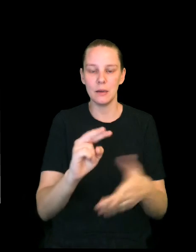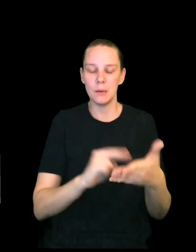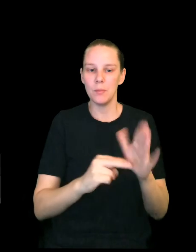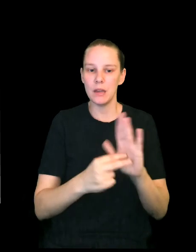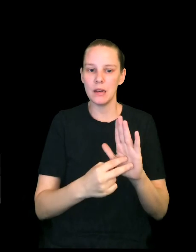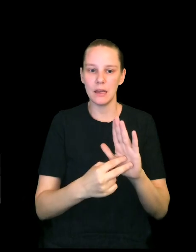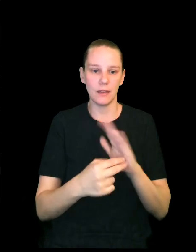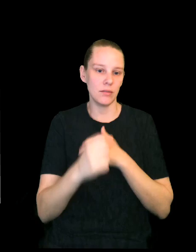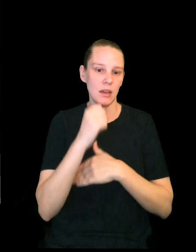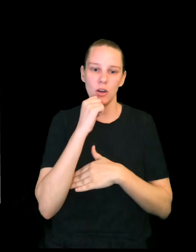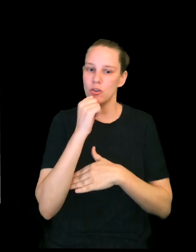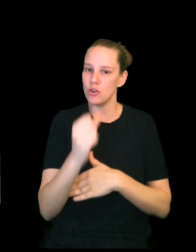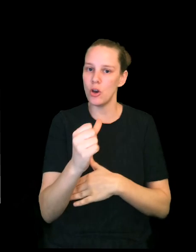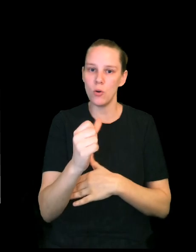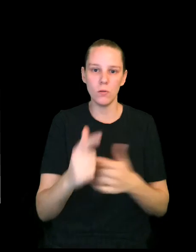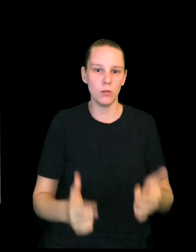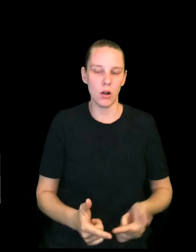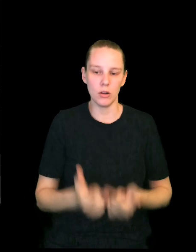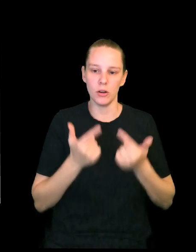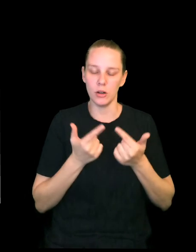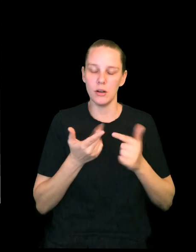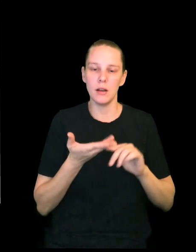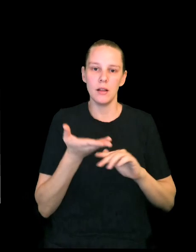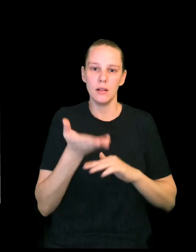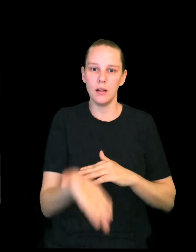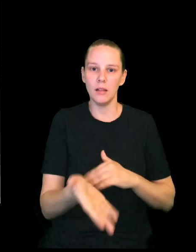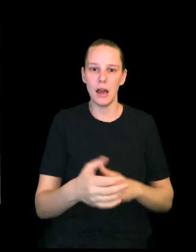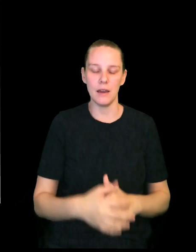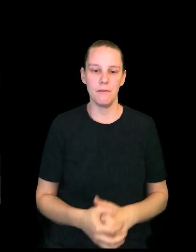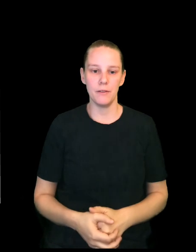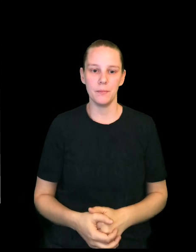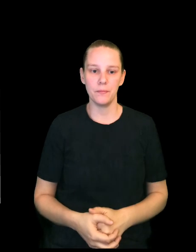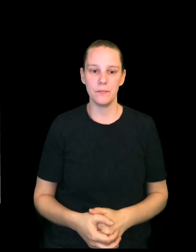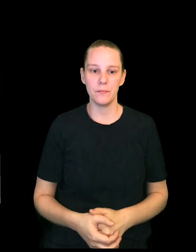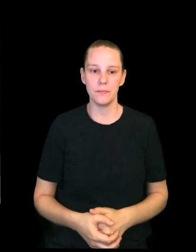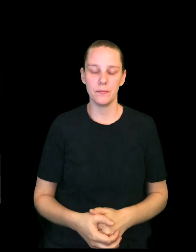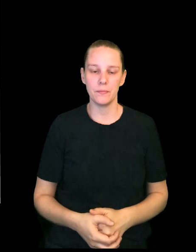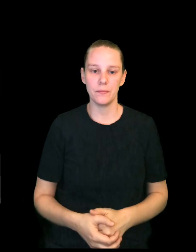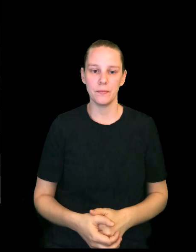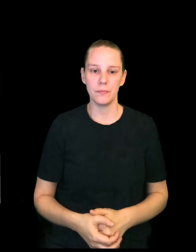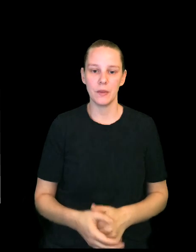extinct, meaning that they are no longer alive.